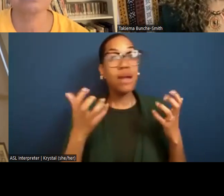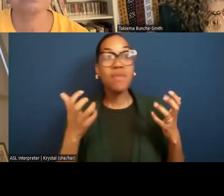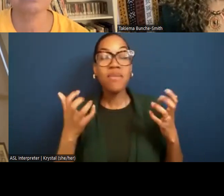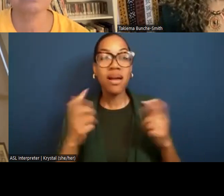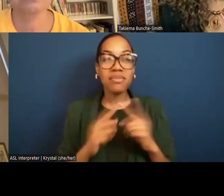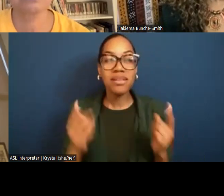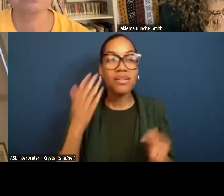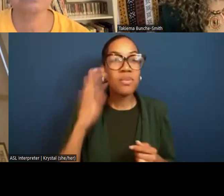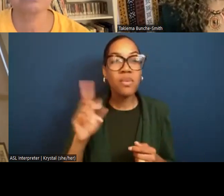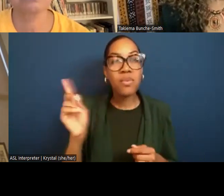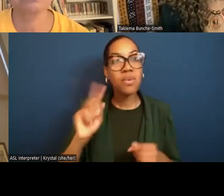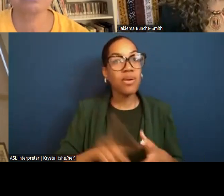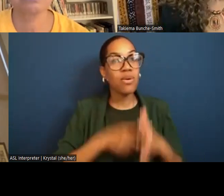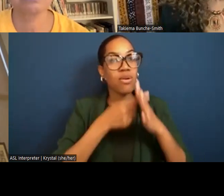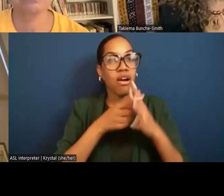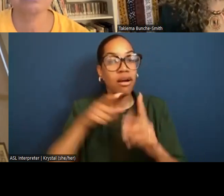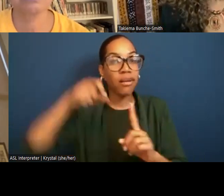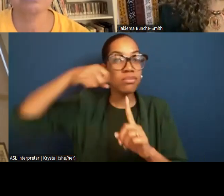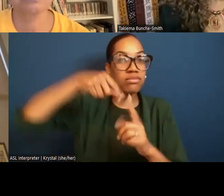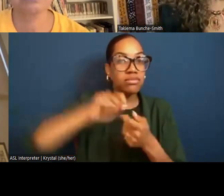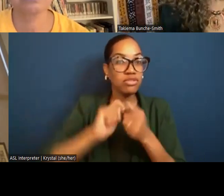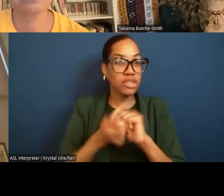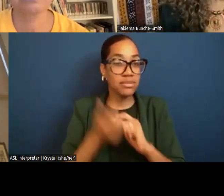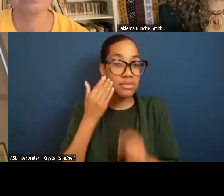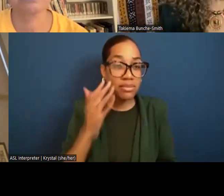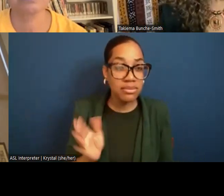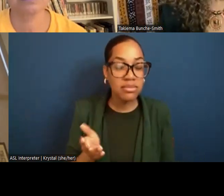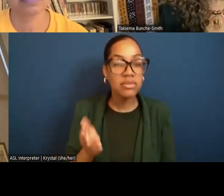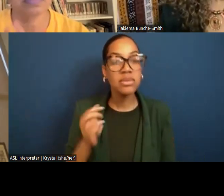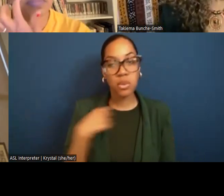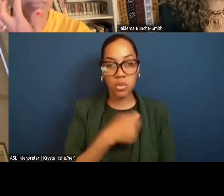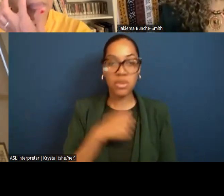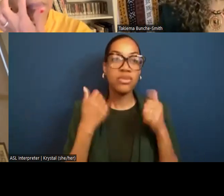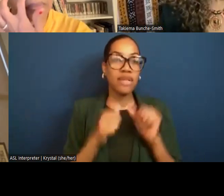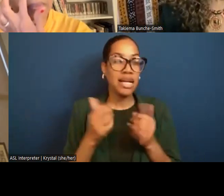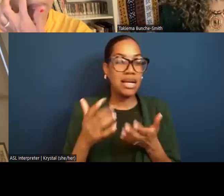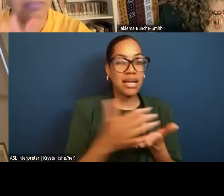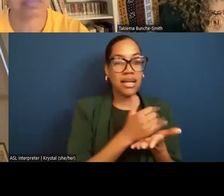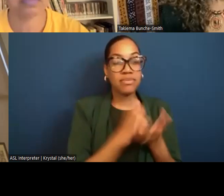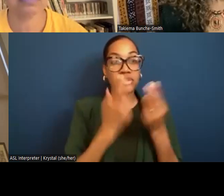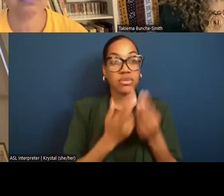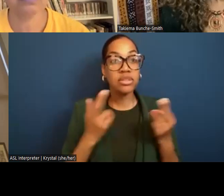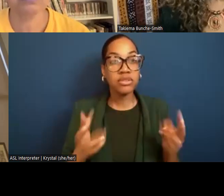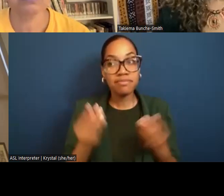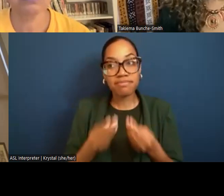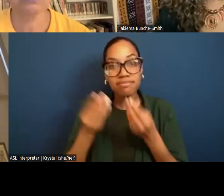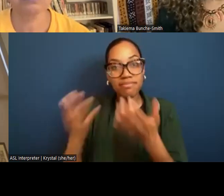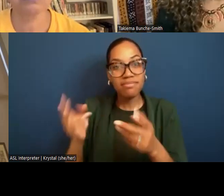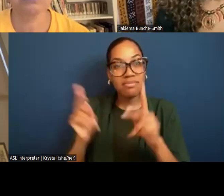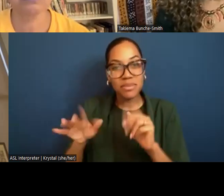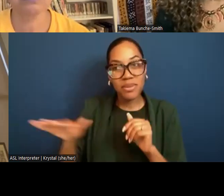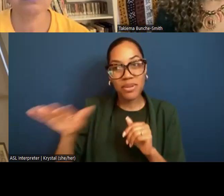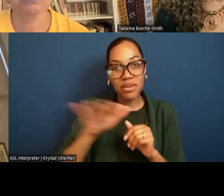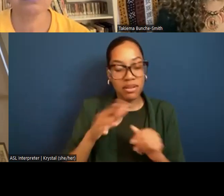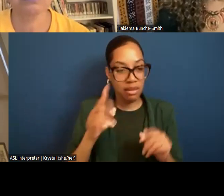figure out, where do I begin? And so we try to leverage the resources we develop to give people a meaningful way that they can actually construct